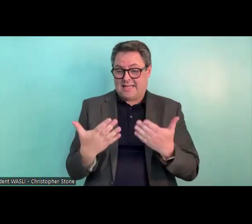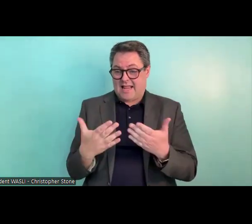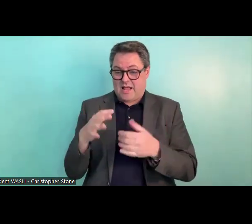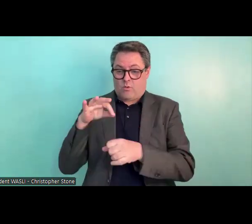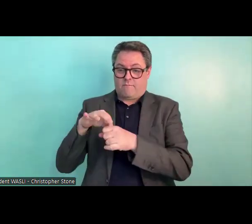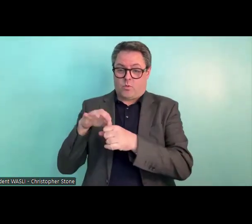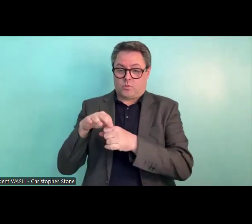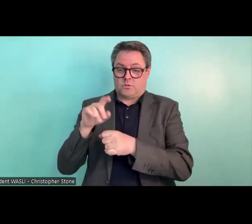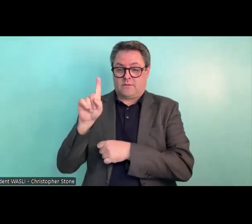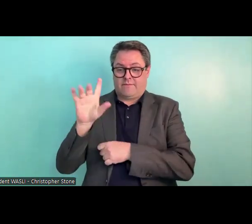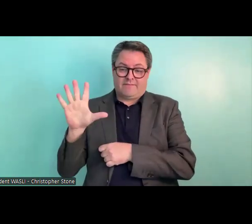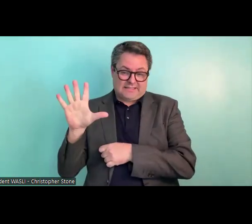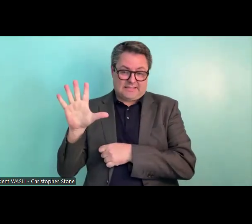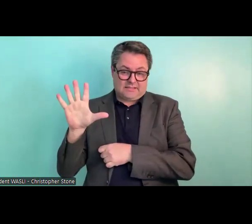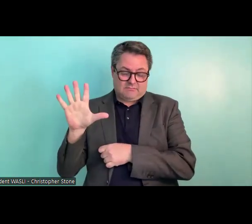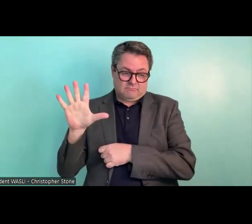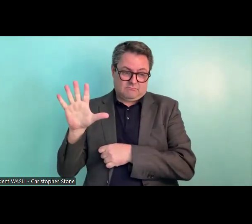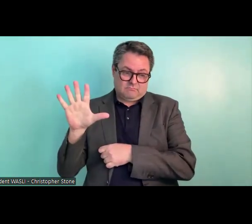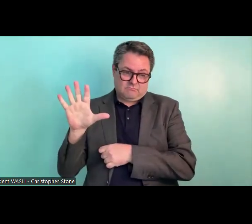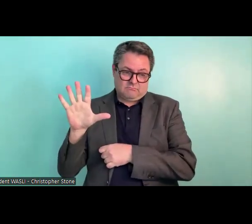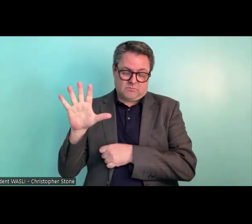So before